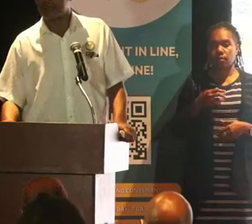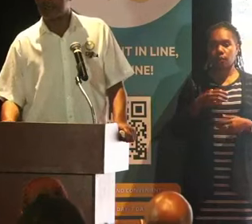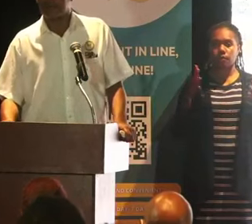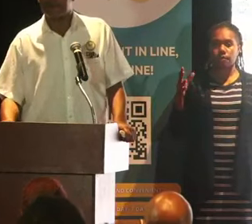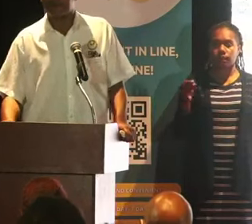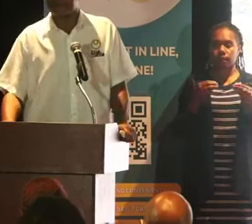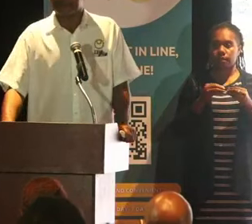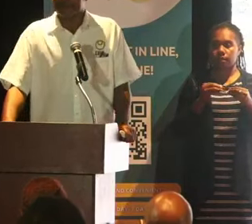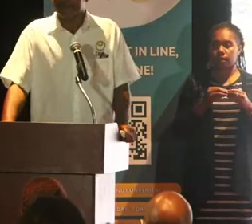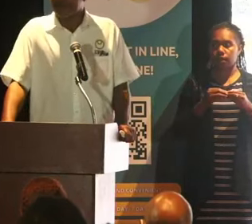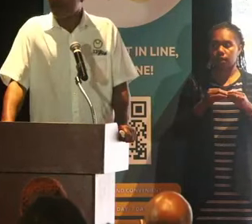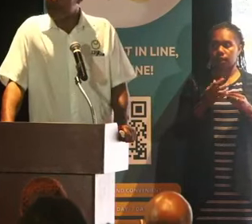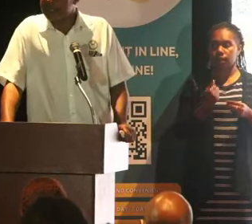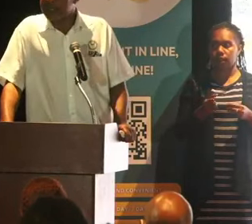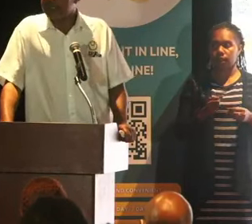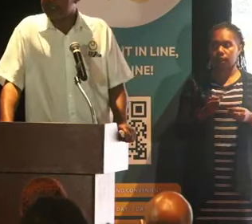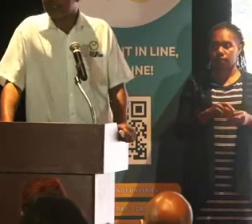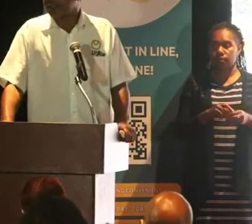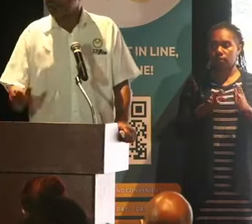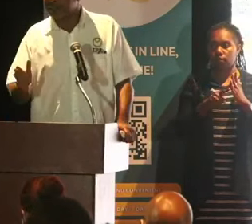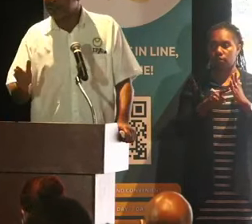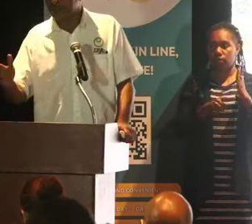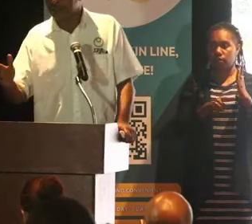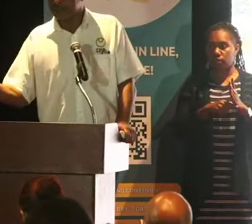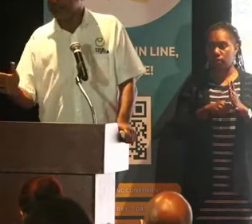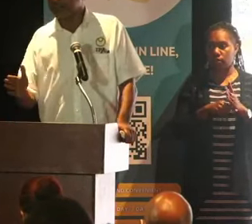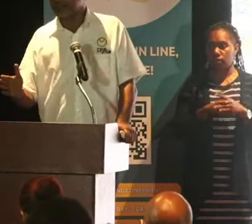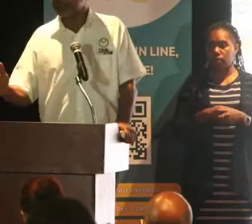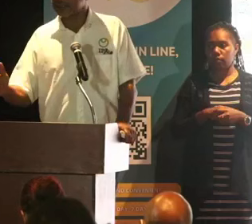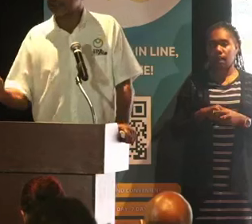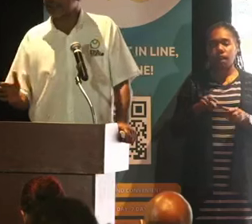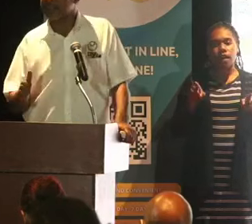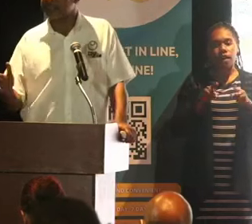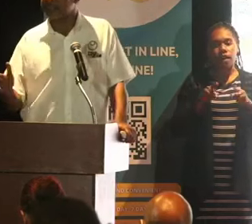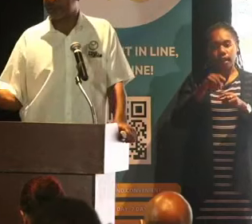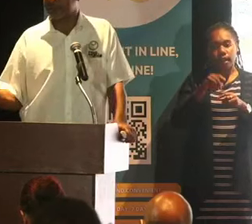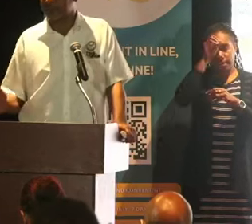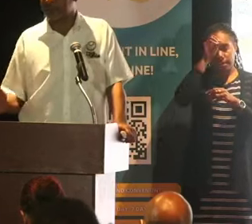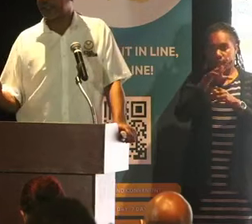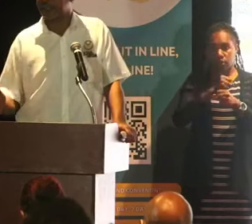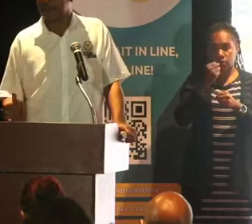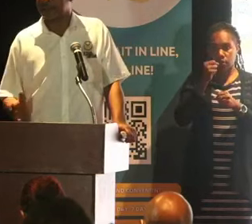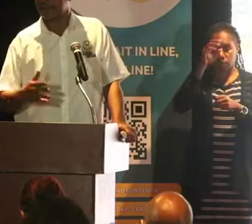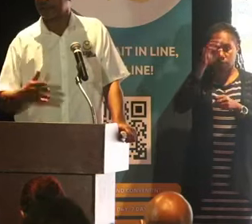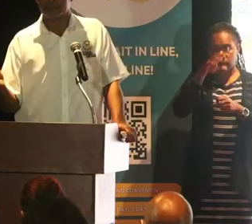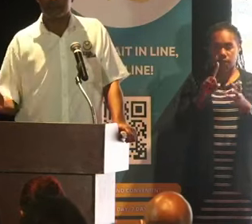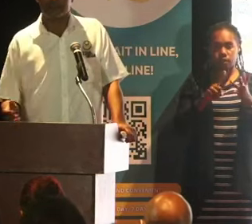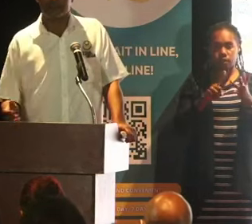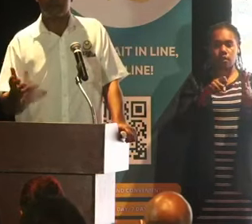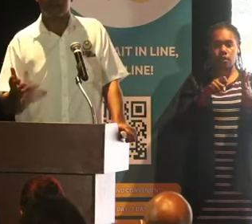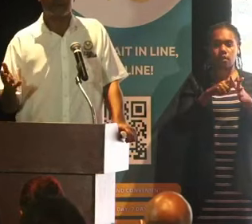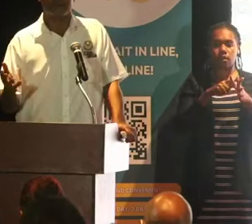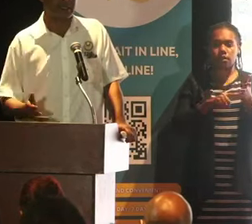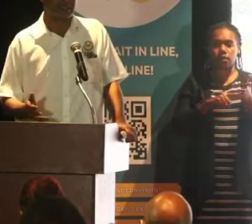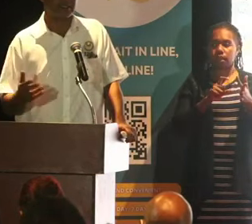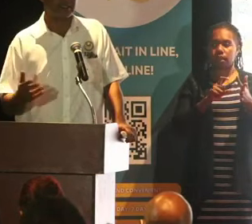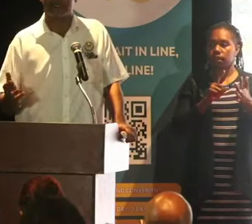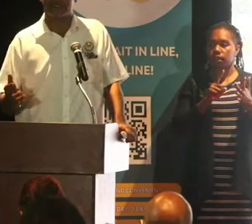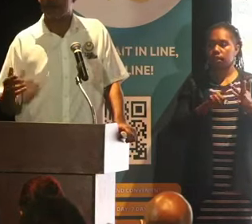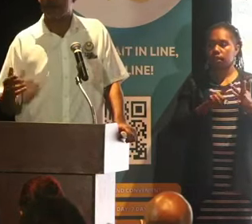you have Octedi, they have other services that need to be provided, like for